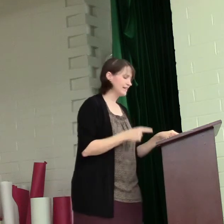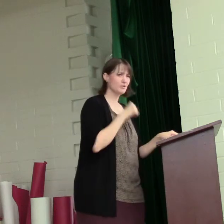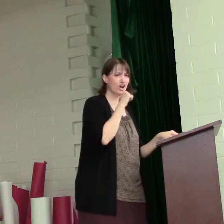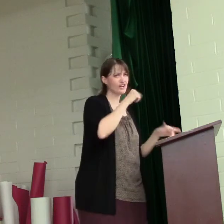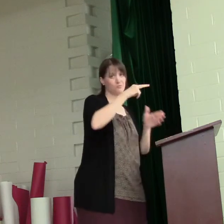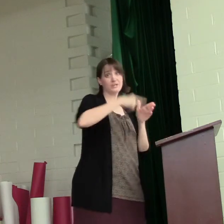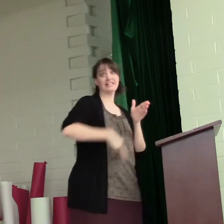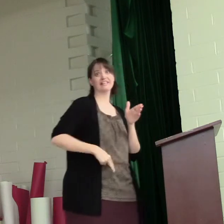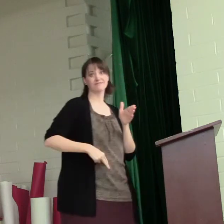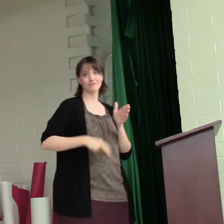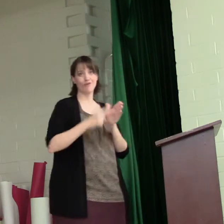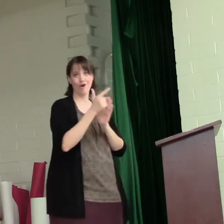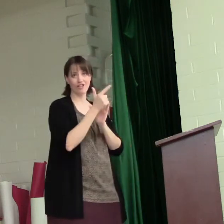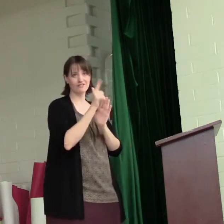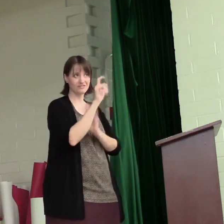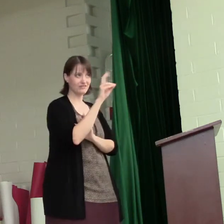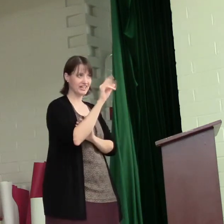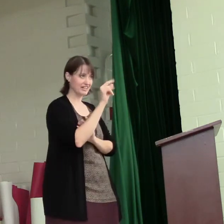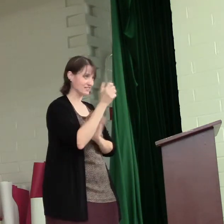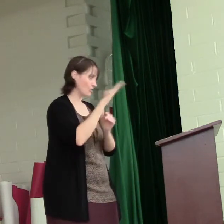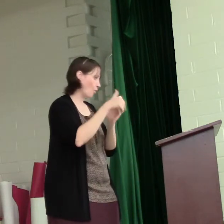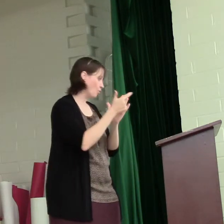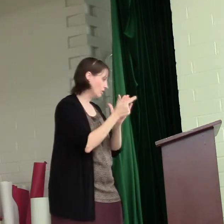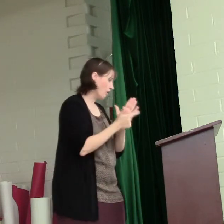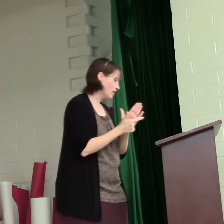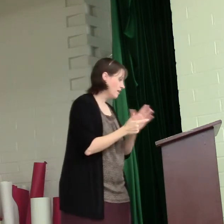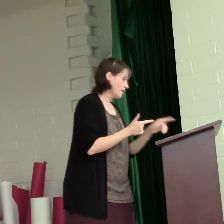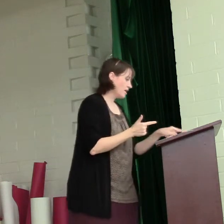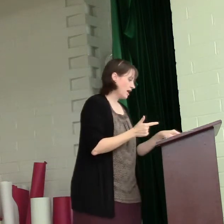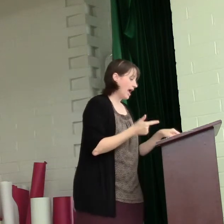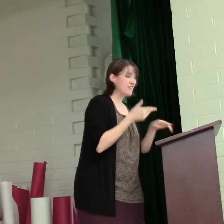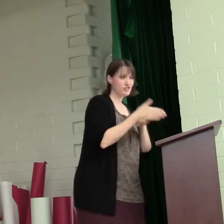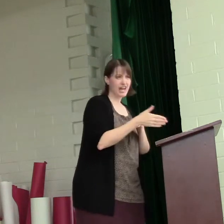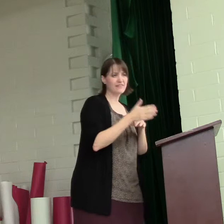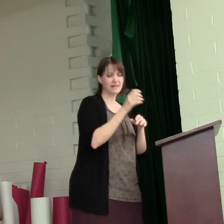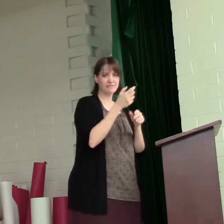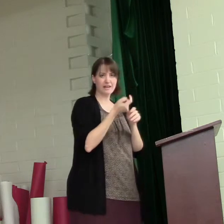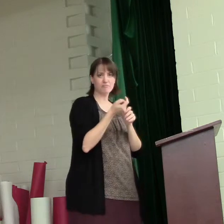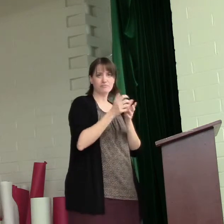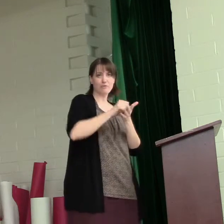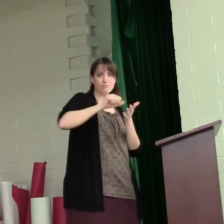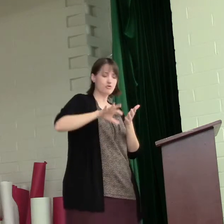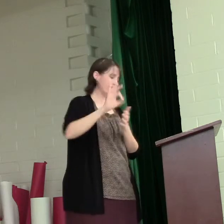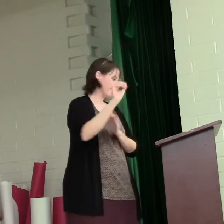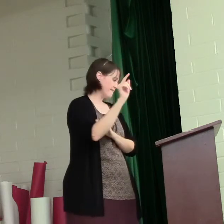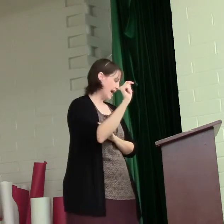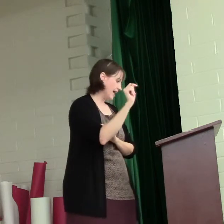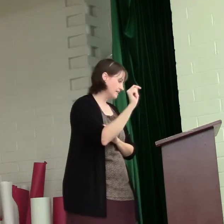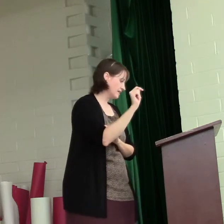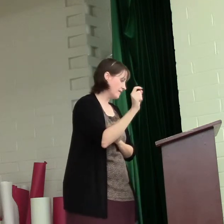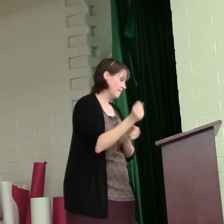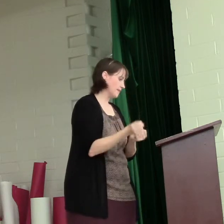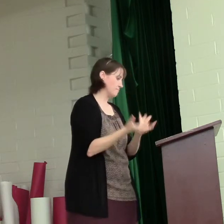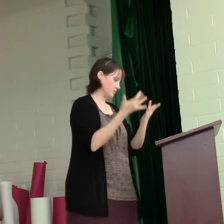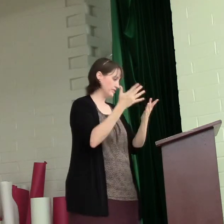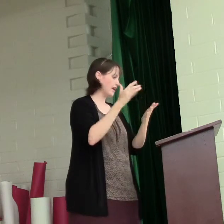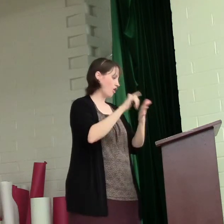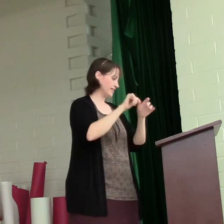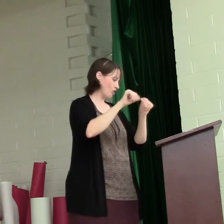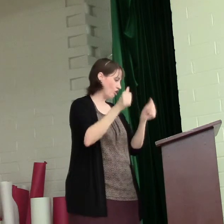we're not going to read all of Leviticus, the whole law. After that, they removed the fat, they burned that on the